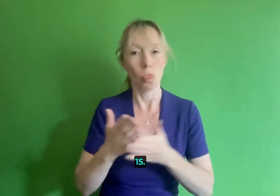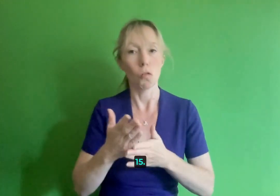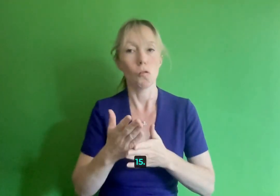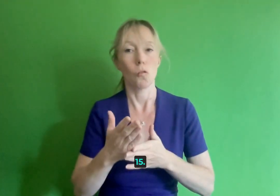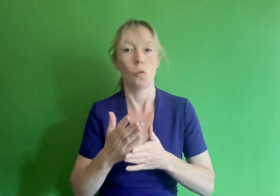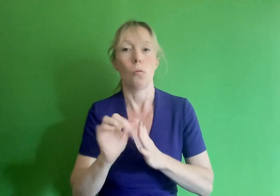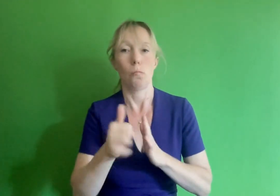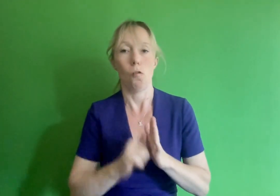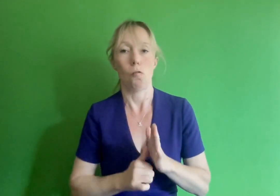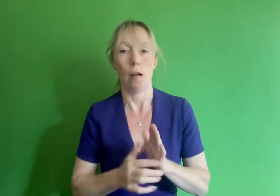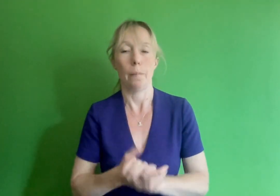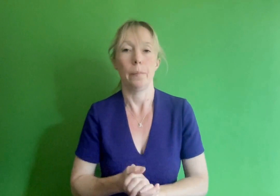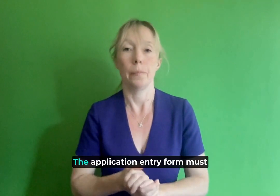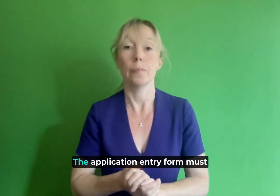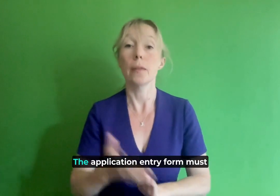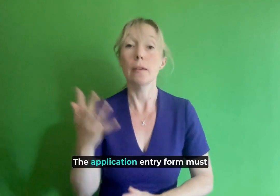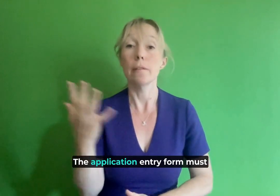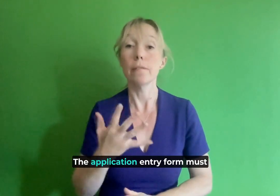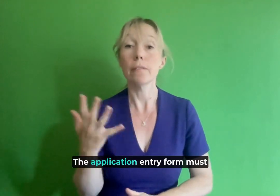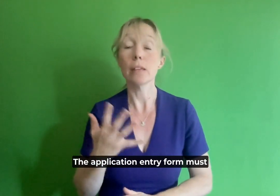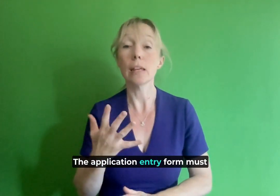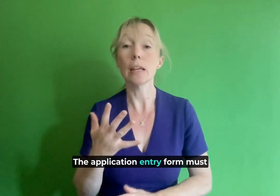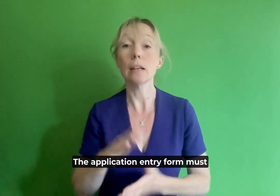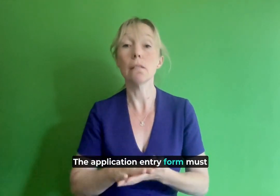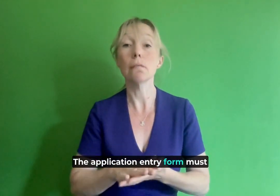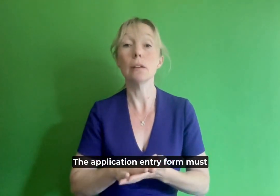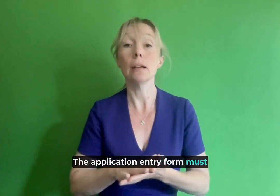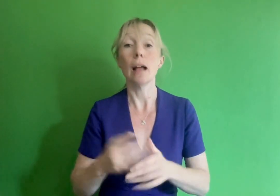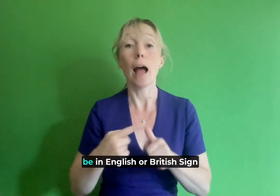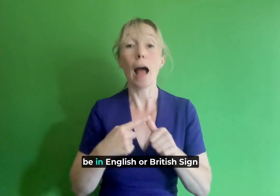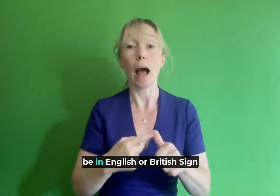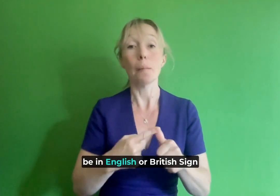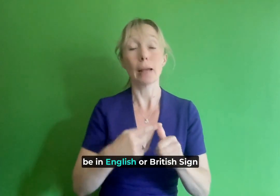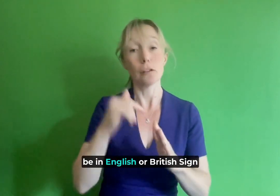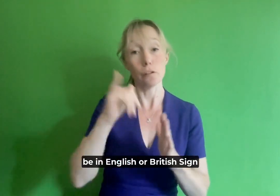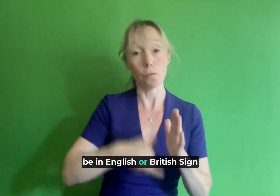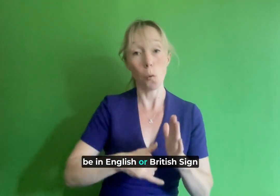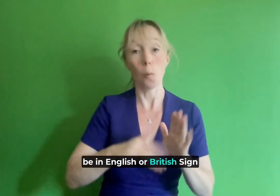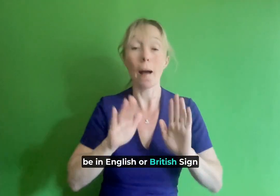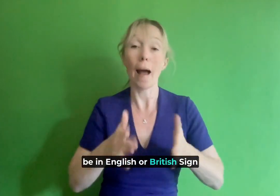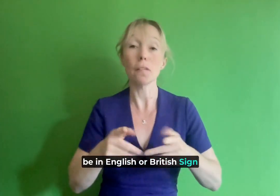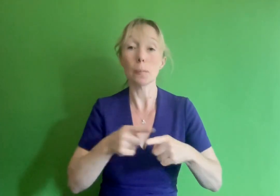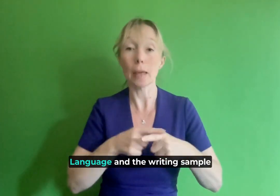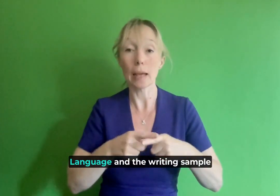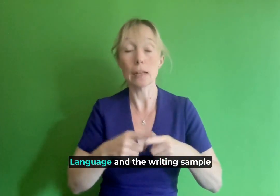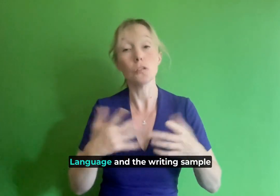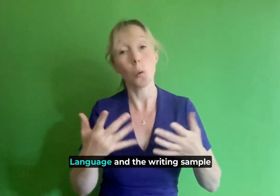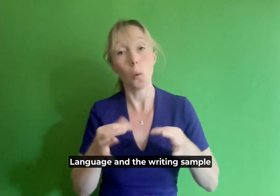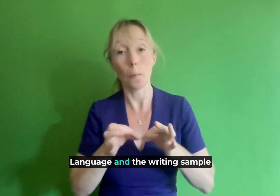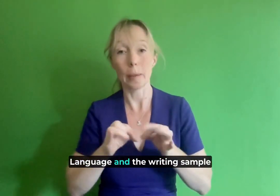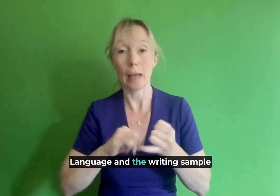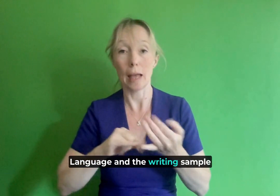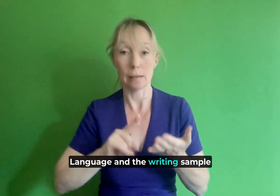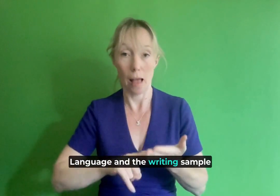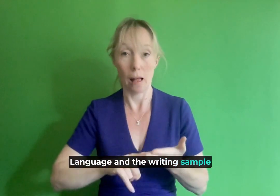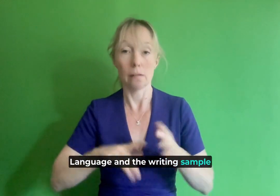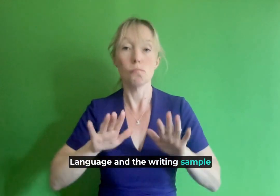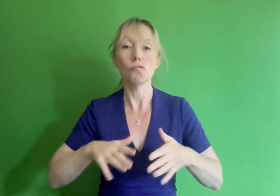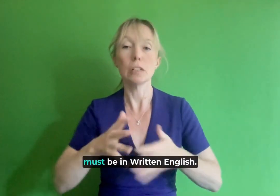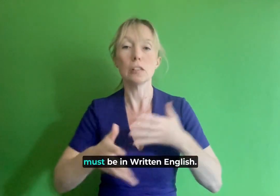15. The application entry form must be in English or British Sign Language, and the writing sample must be